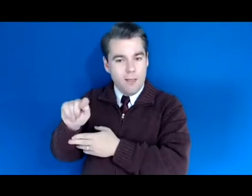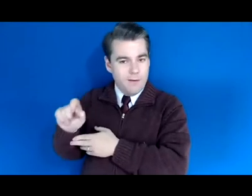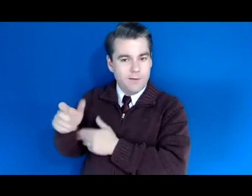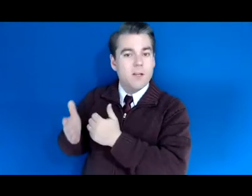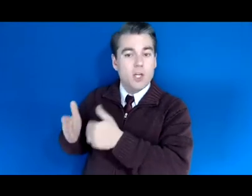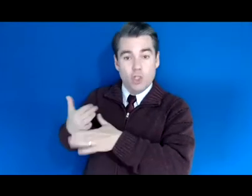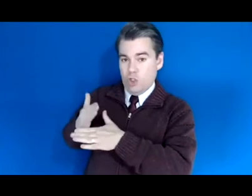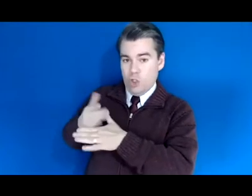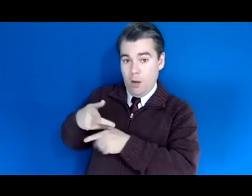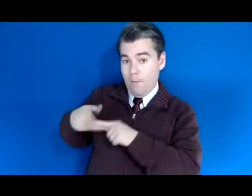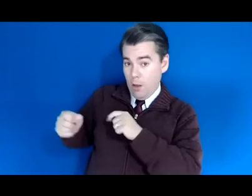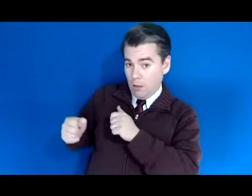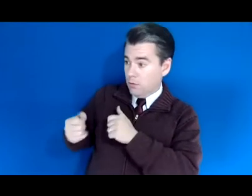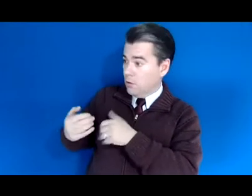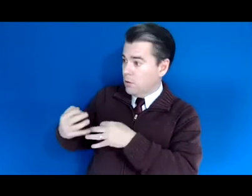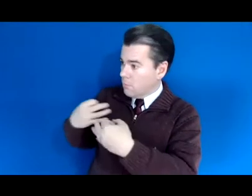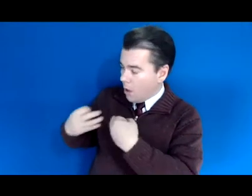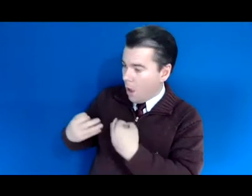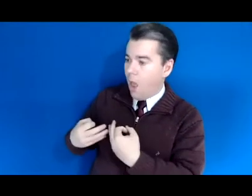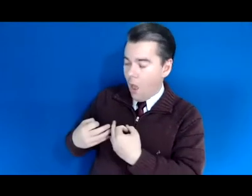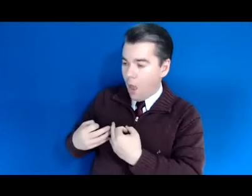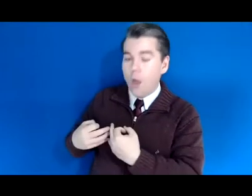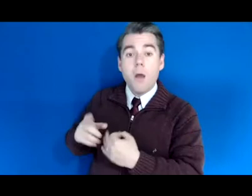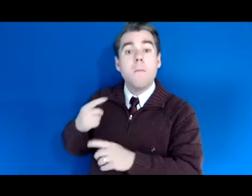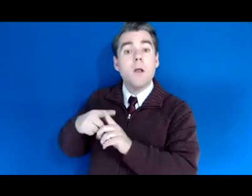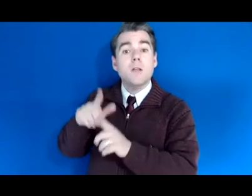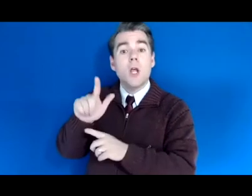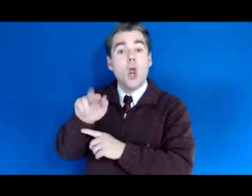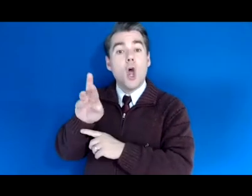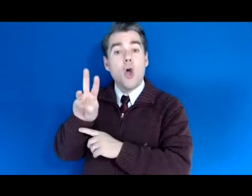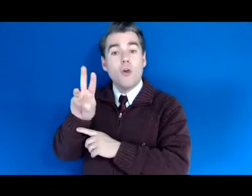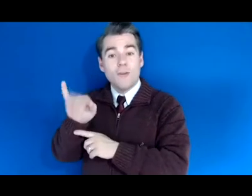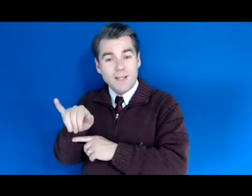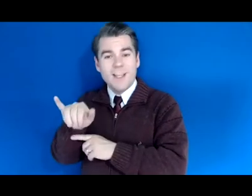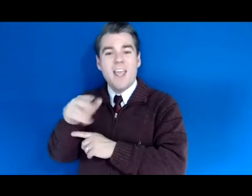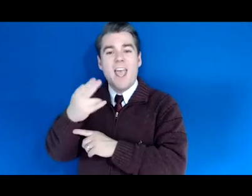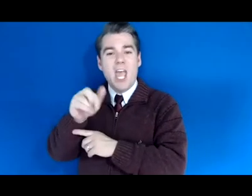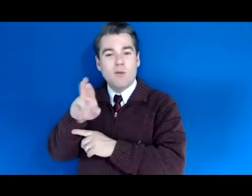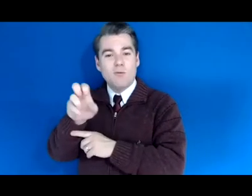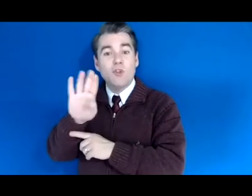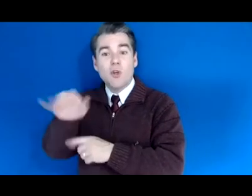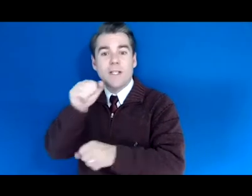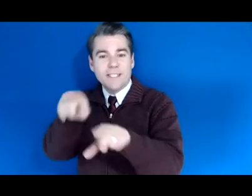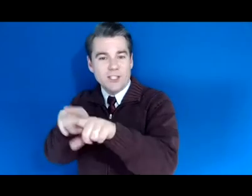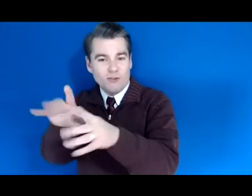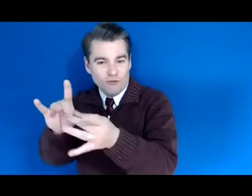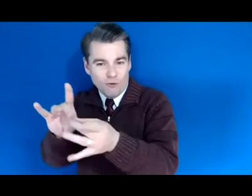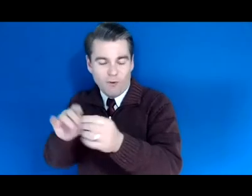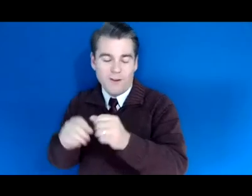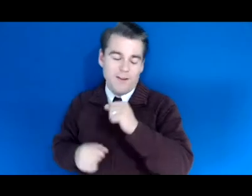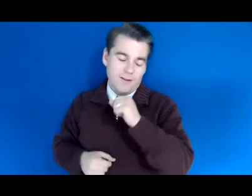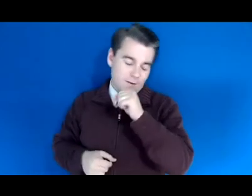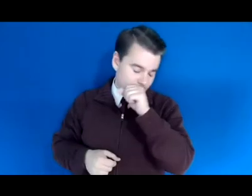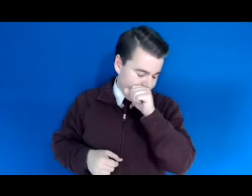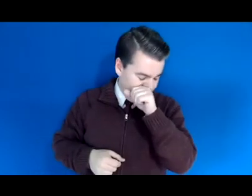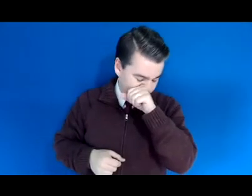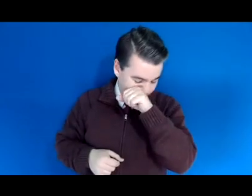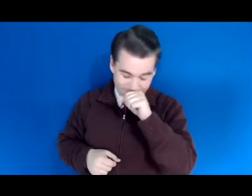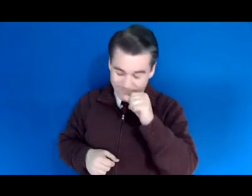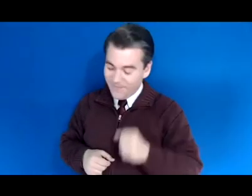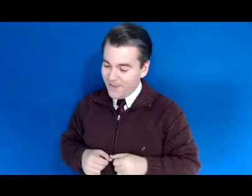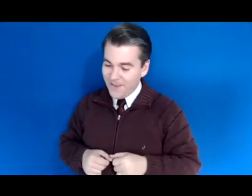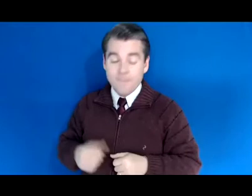shared Lori Harrison's sister's story. I never had the typical